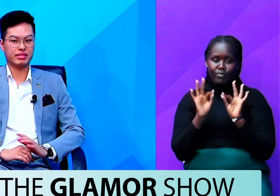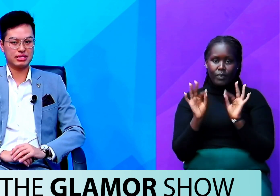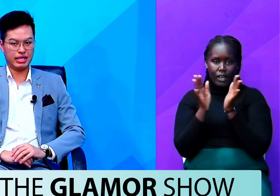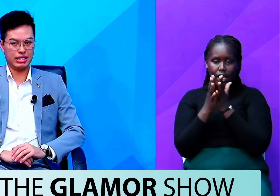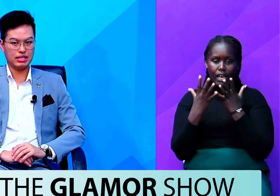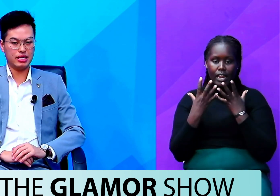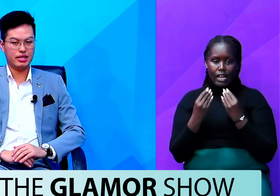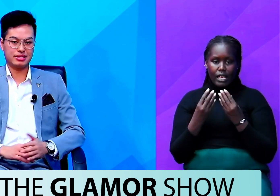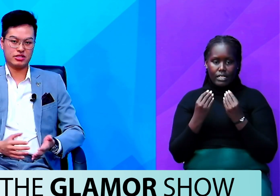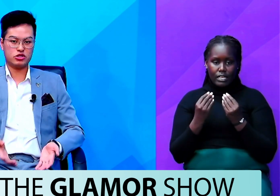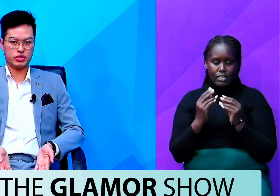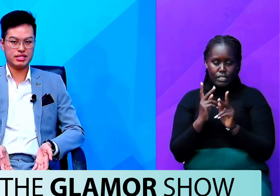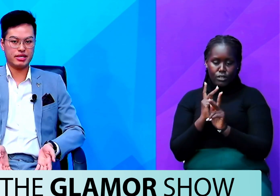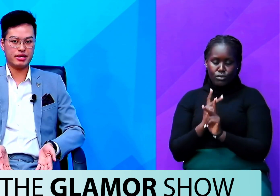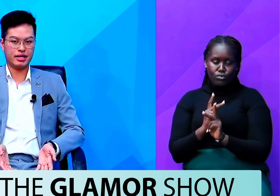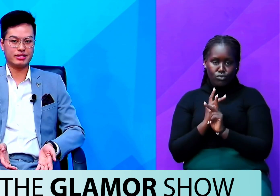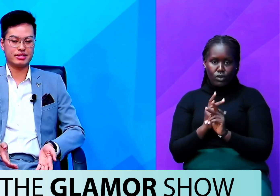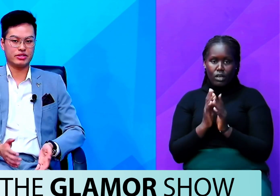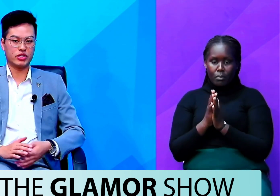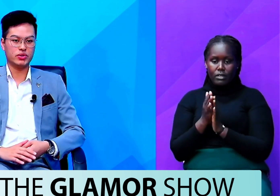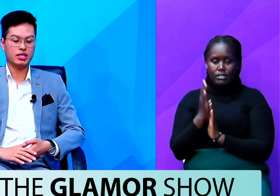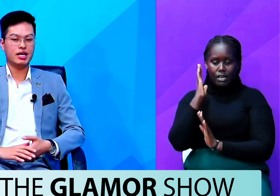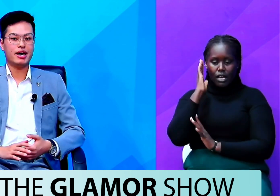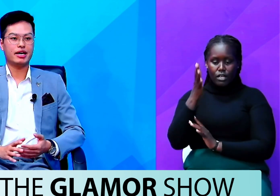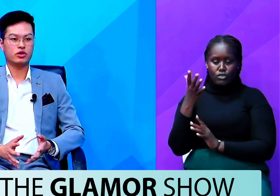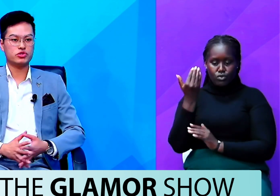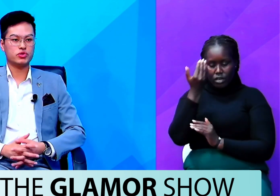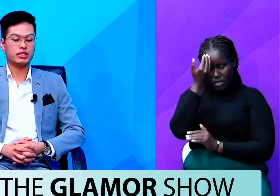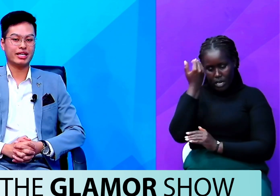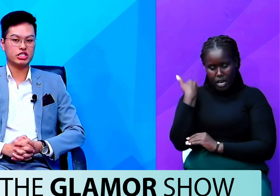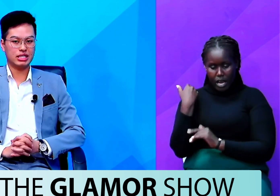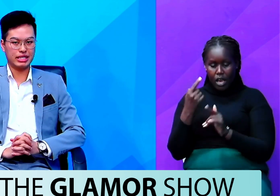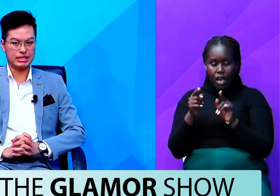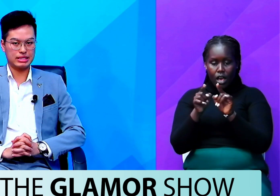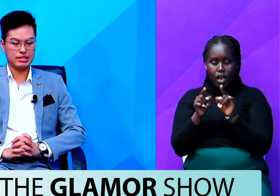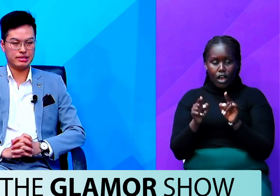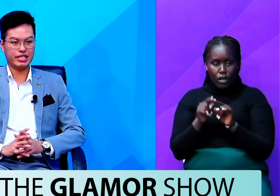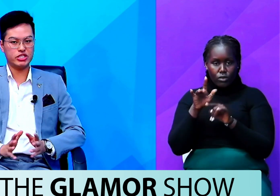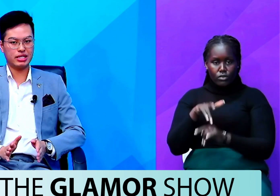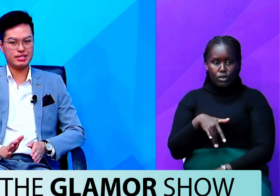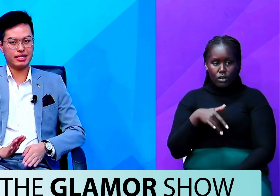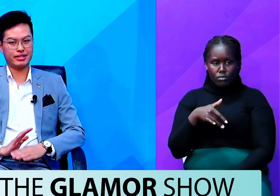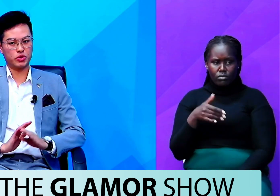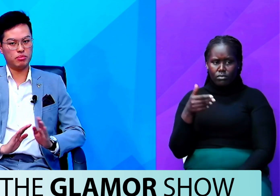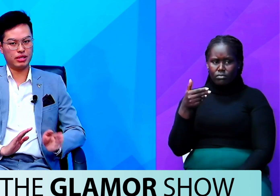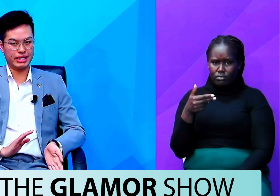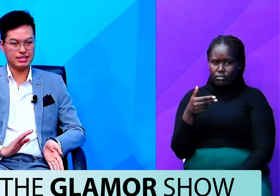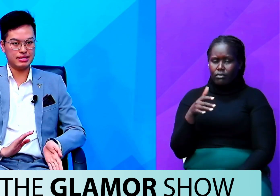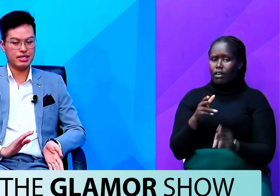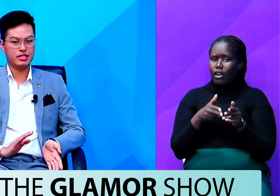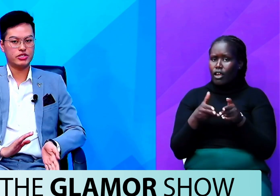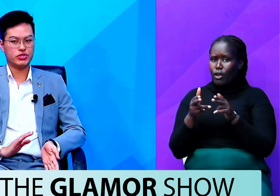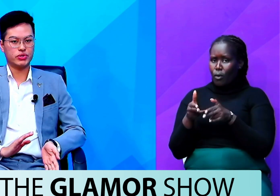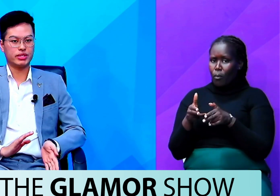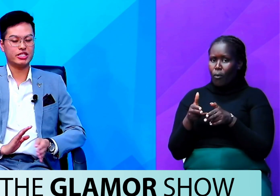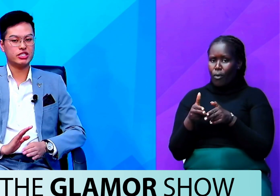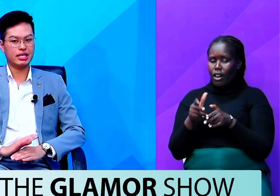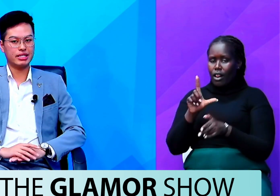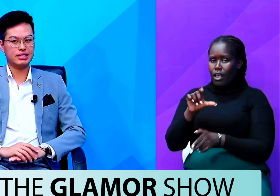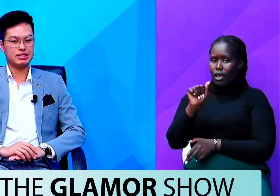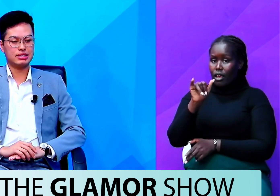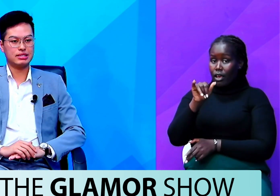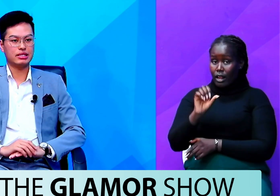to maintain. It's just straight hair and also the HT lace. The HT lace and the normal lace. So the